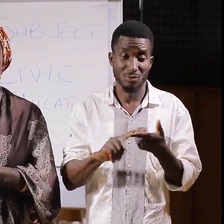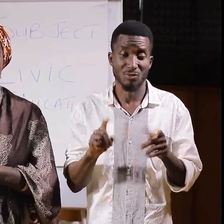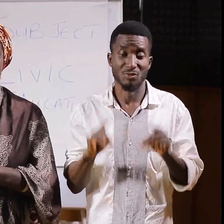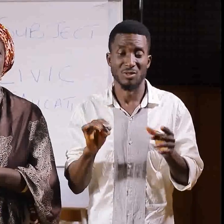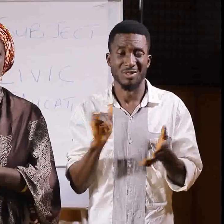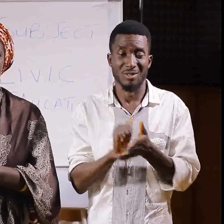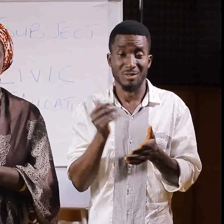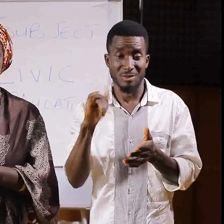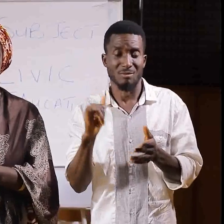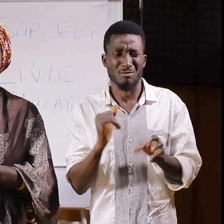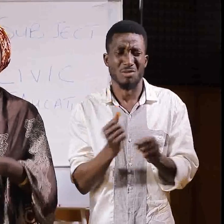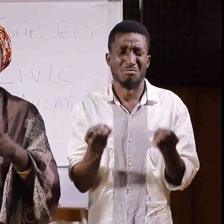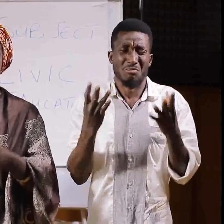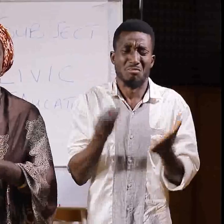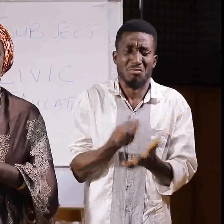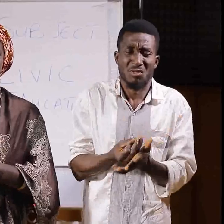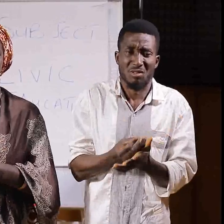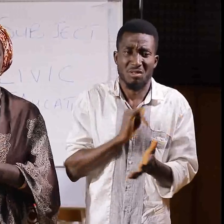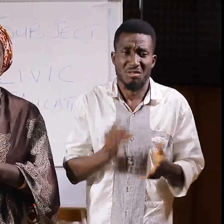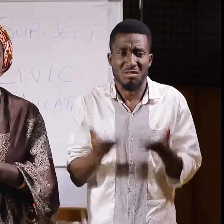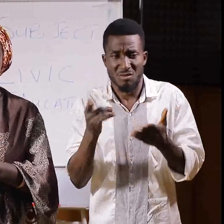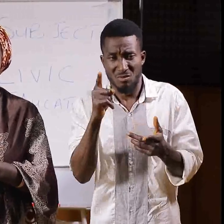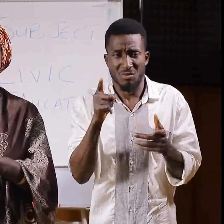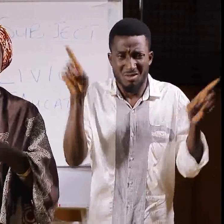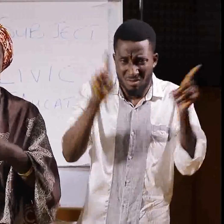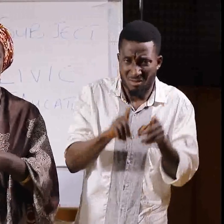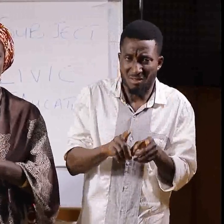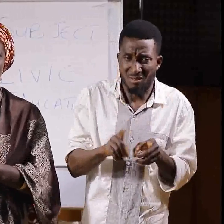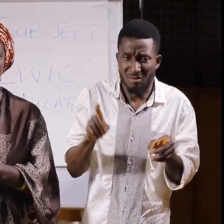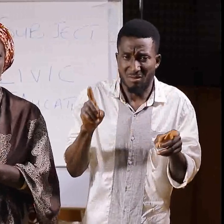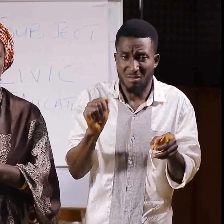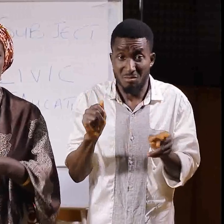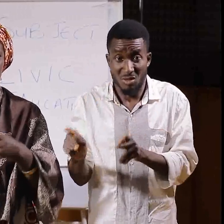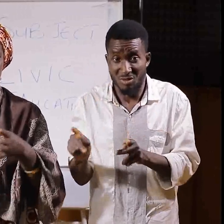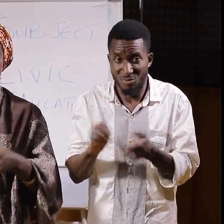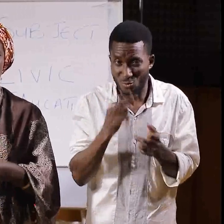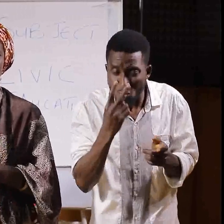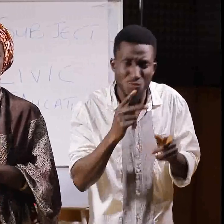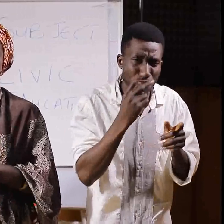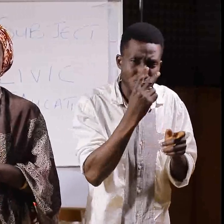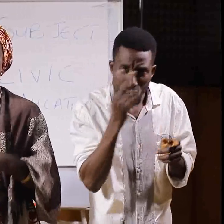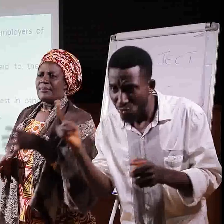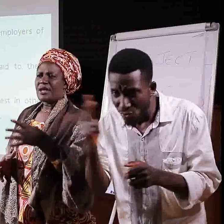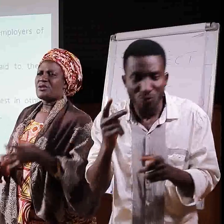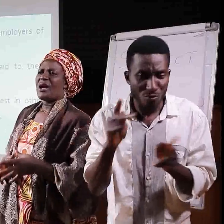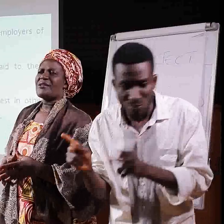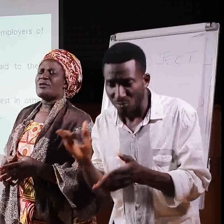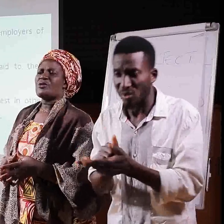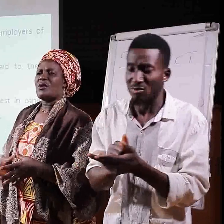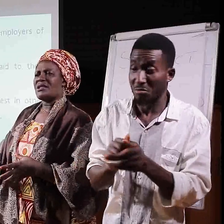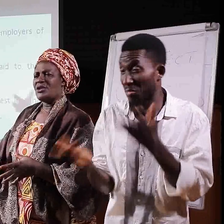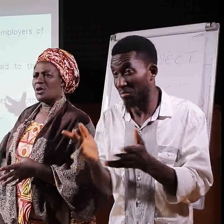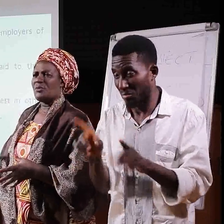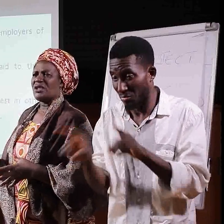they make a lot of money. I give you as a personal research. Go out there, begin to ask